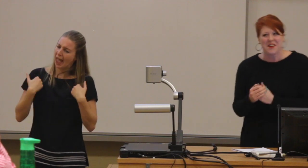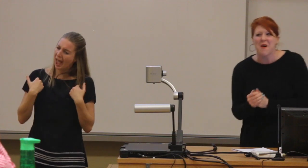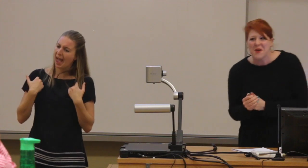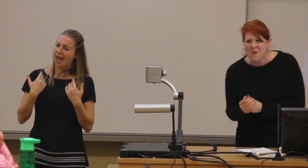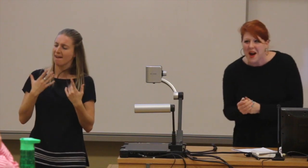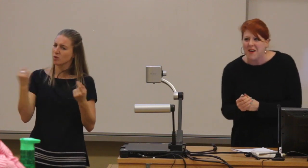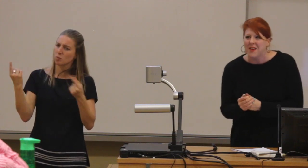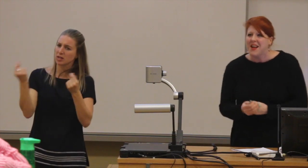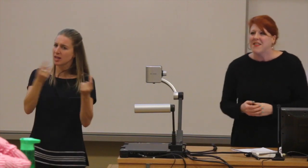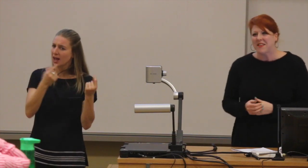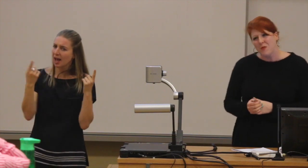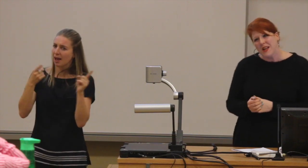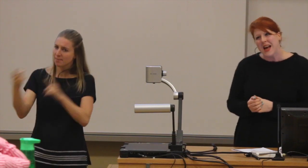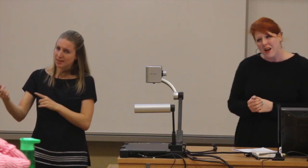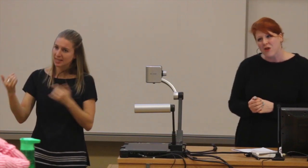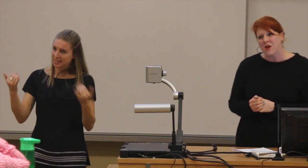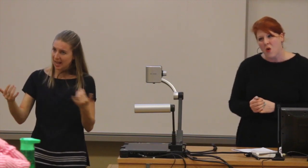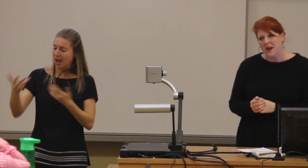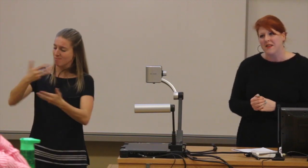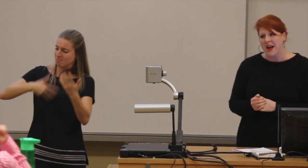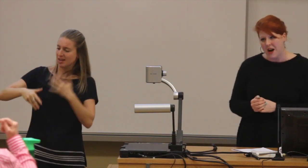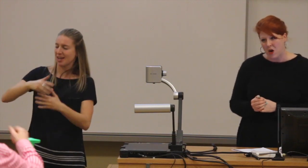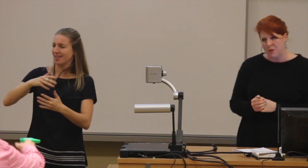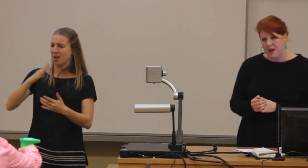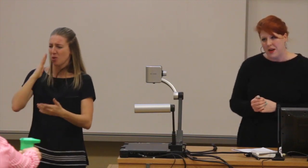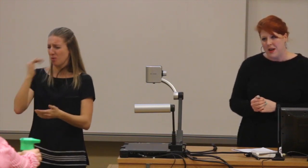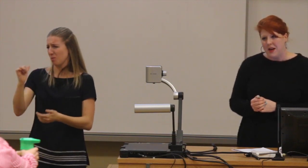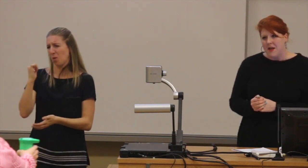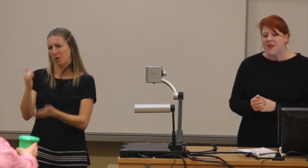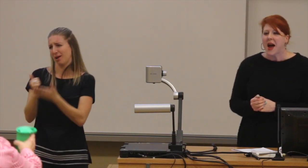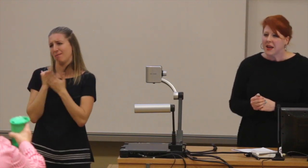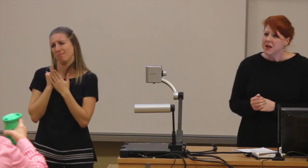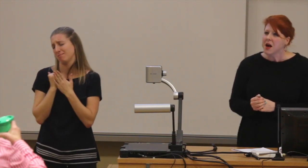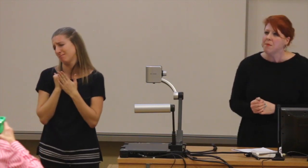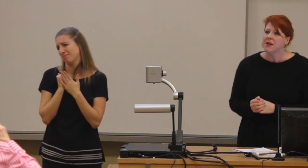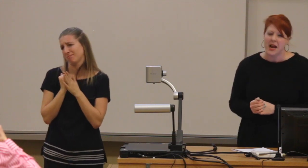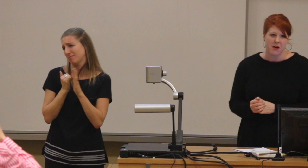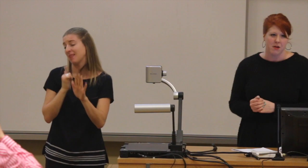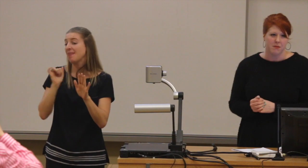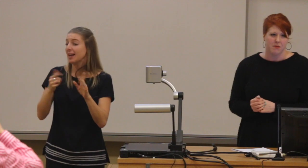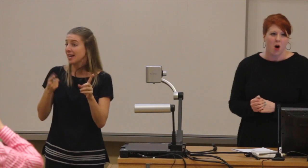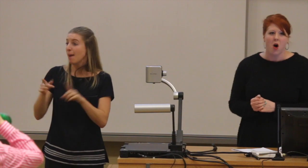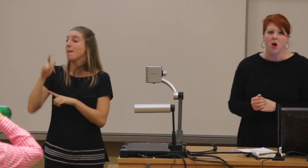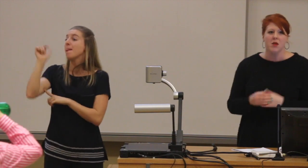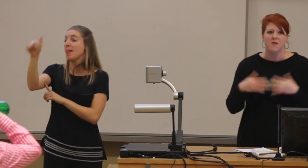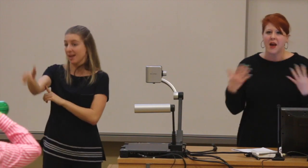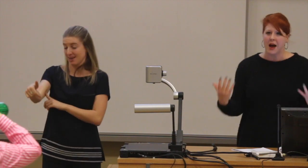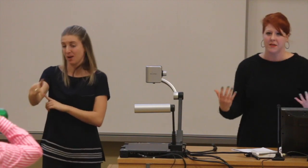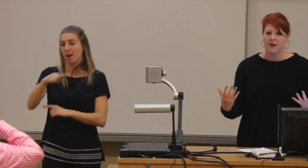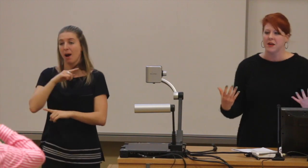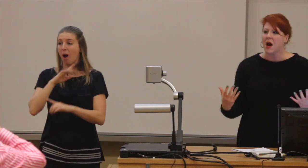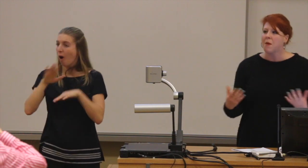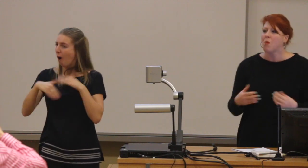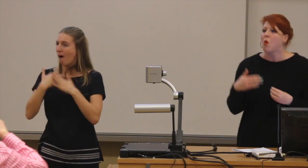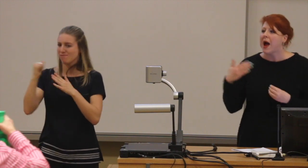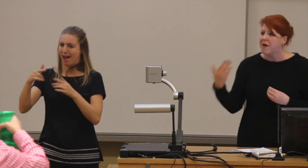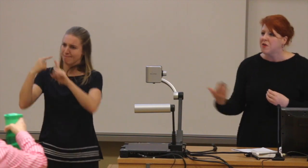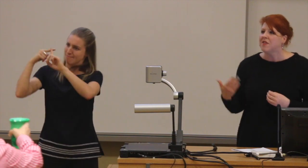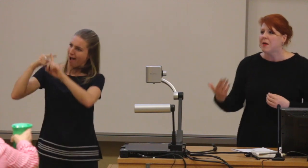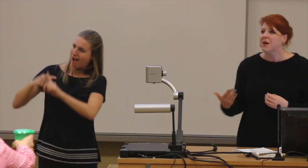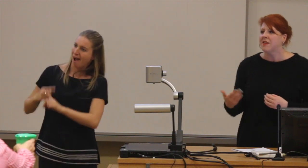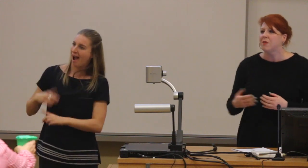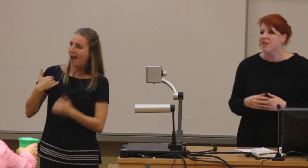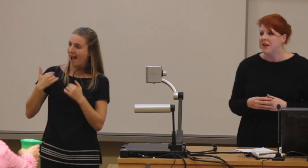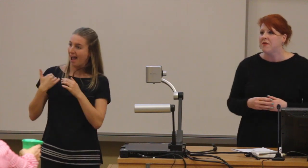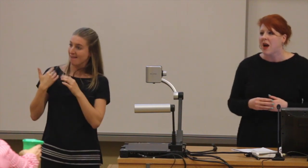have and what's going well that's really actually going to help. That can come later. All of that can come